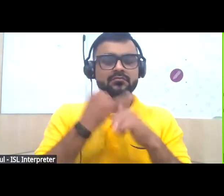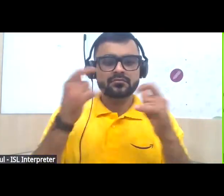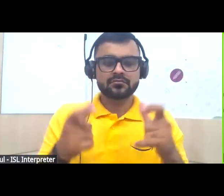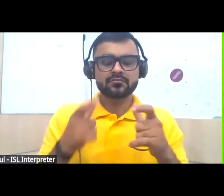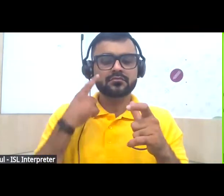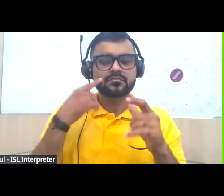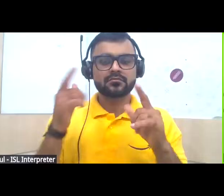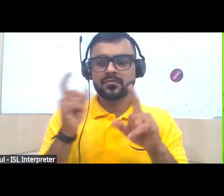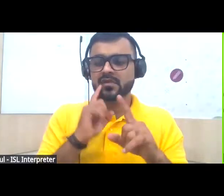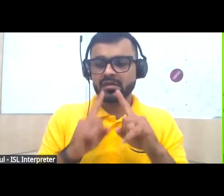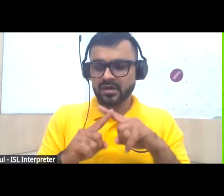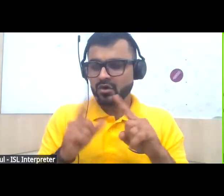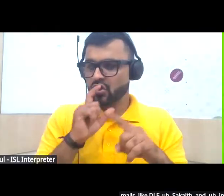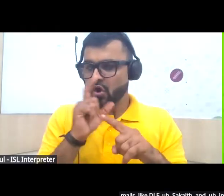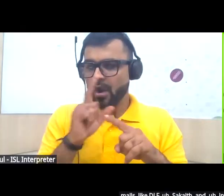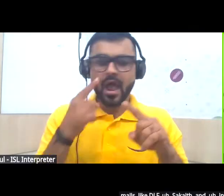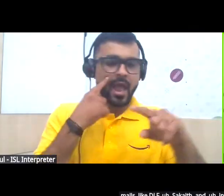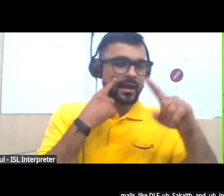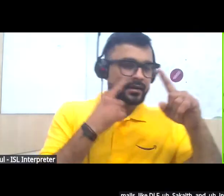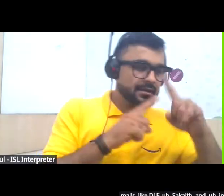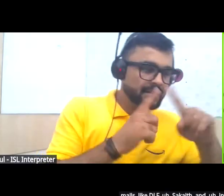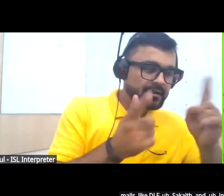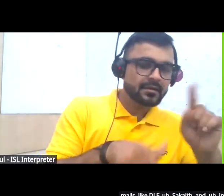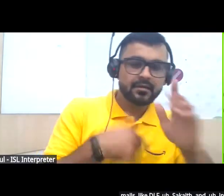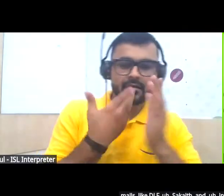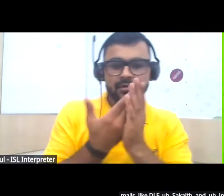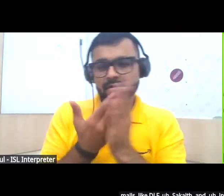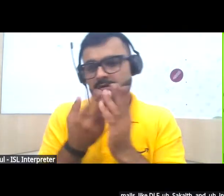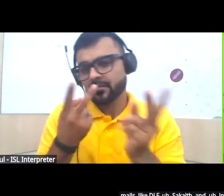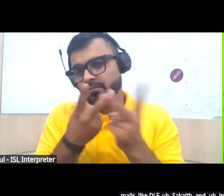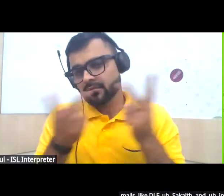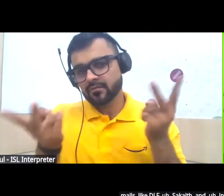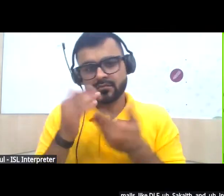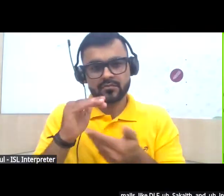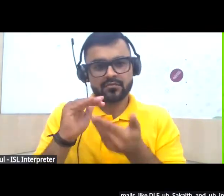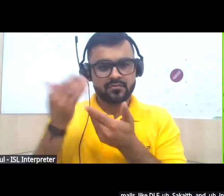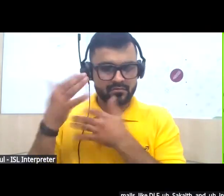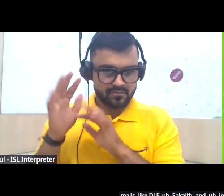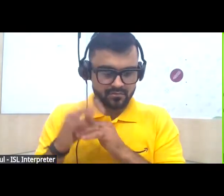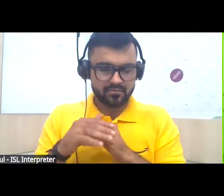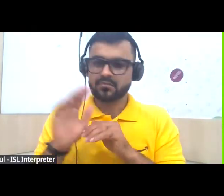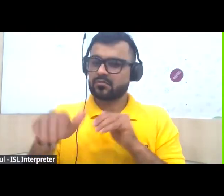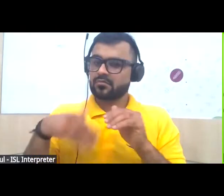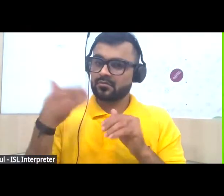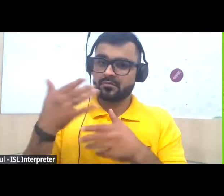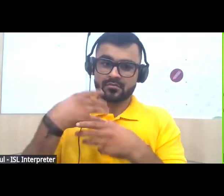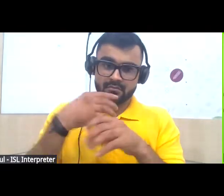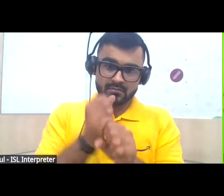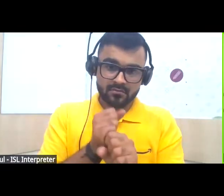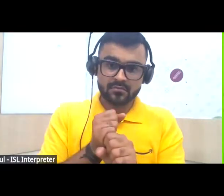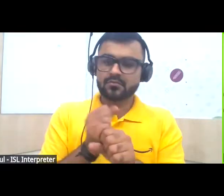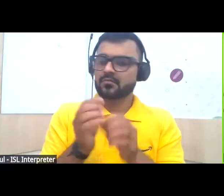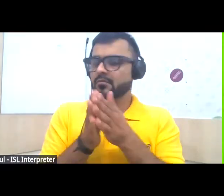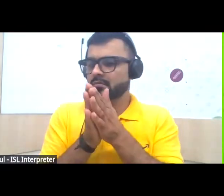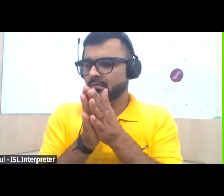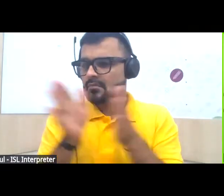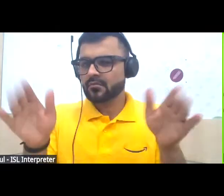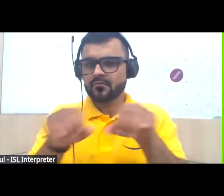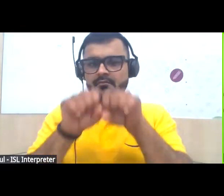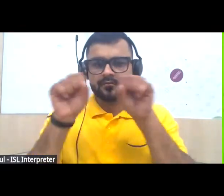IP College for Women, IIT Delhi apply for these awards. And we have been able to create a vast ecosystem